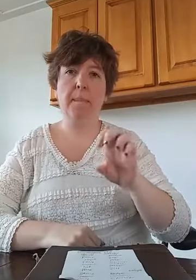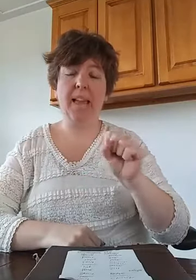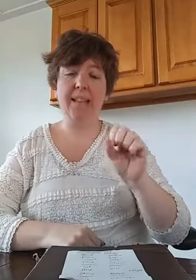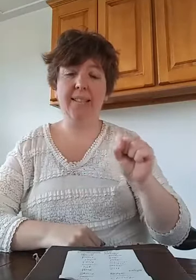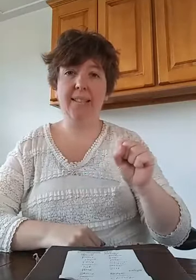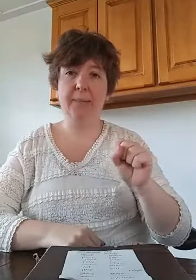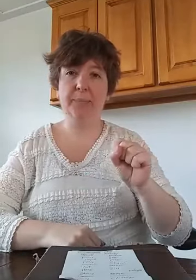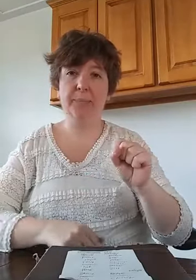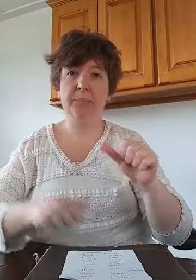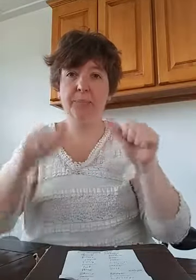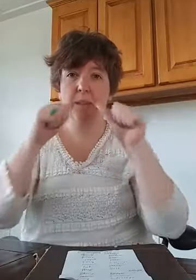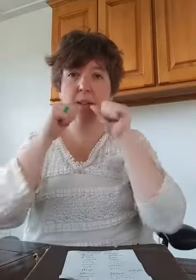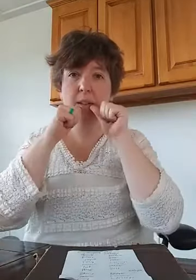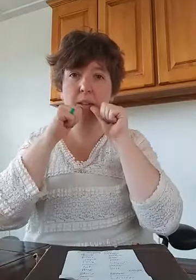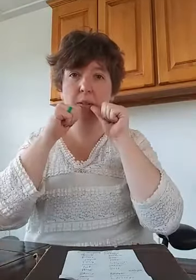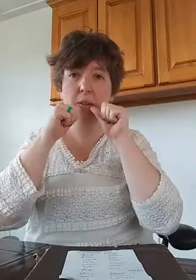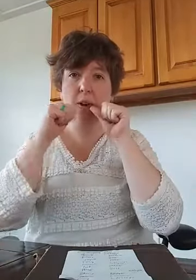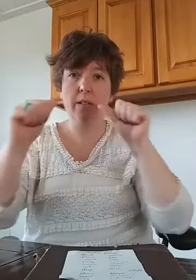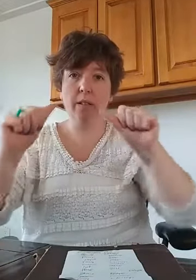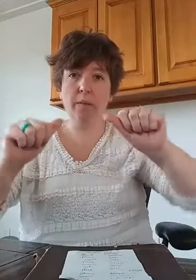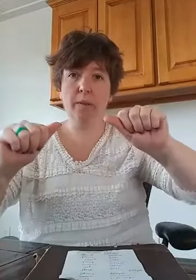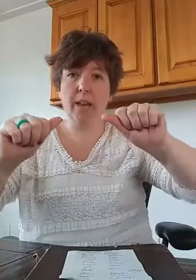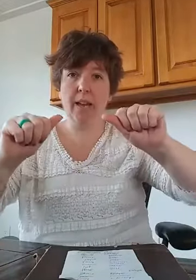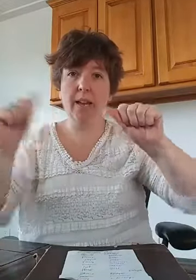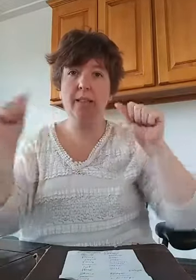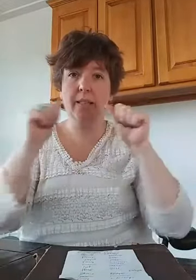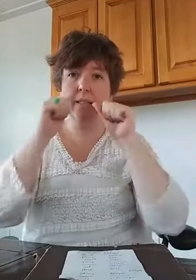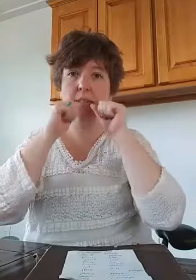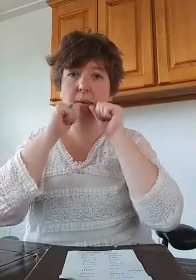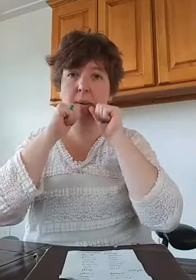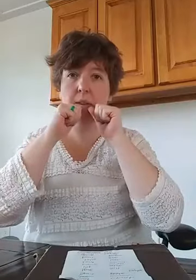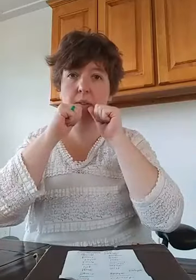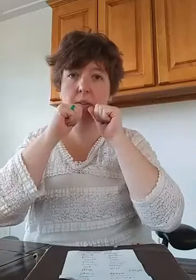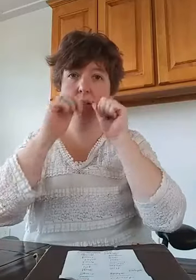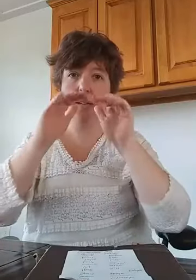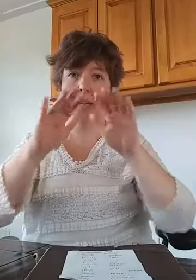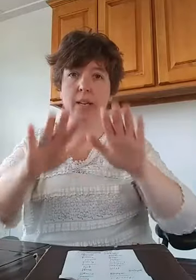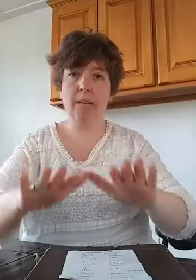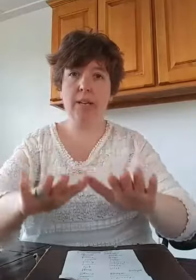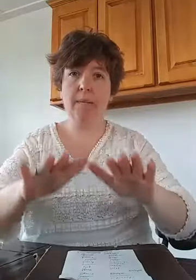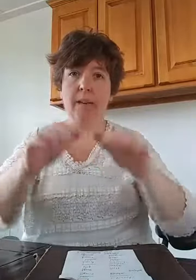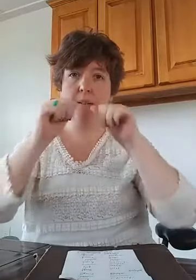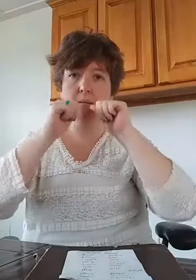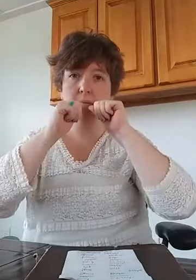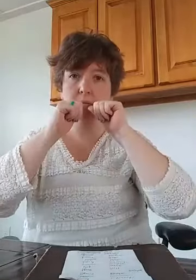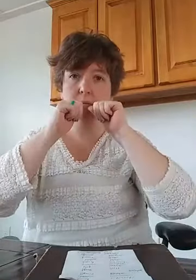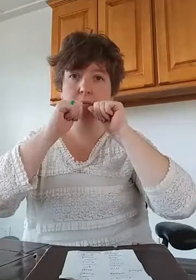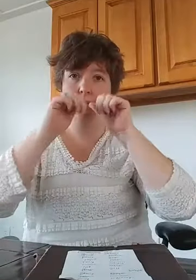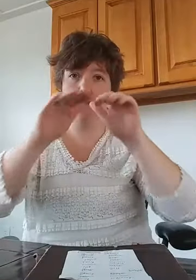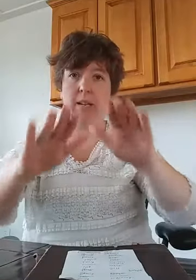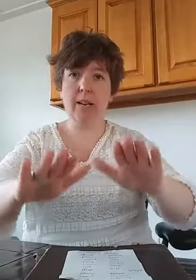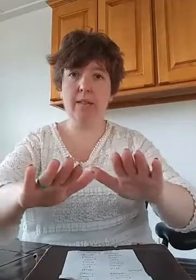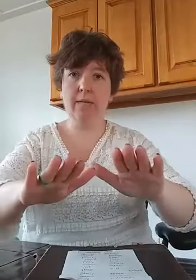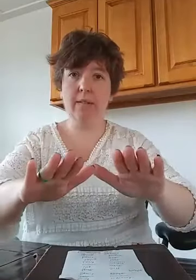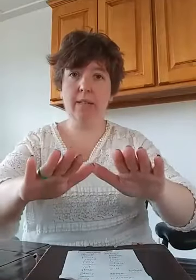Bless. You start with A's near your mouth, and you come down and out like